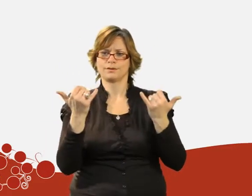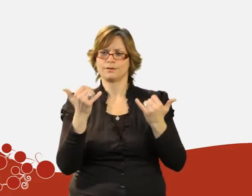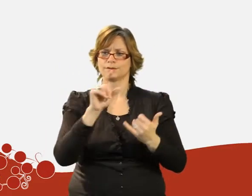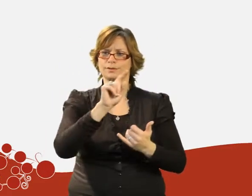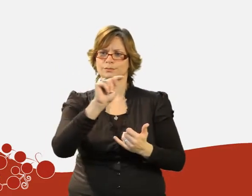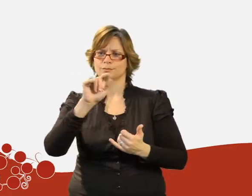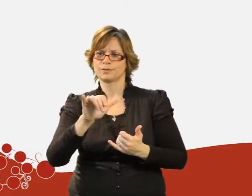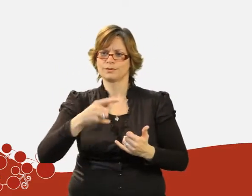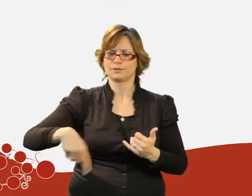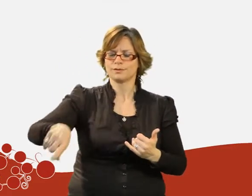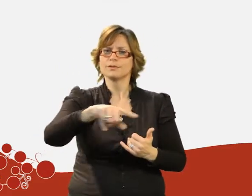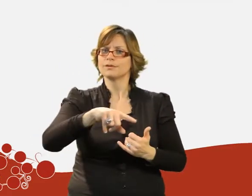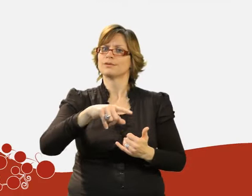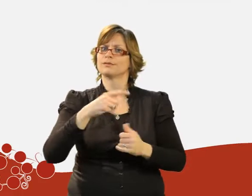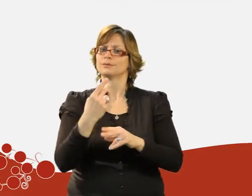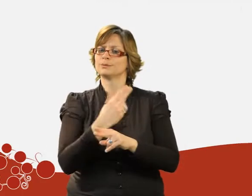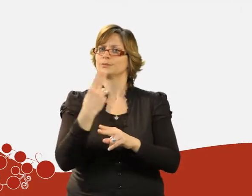We have TTY devices that connect to a